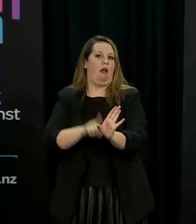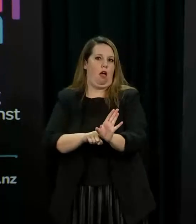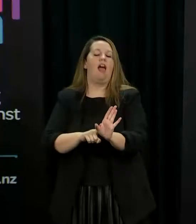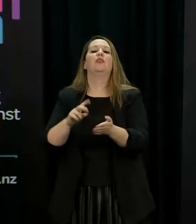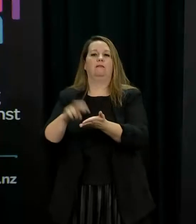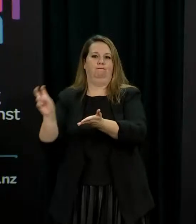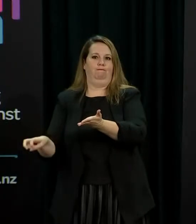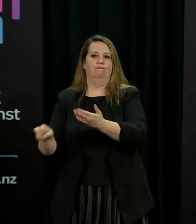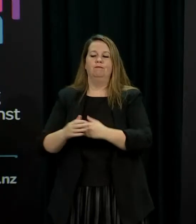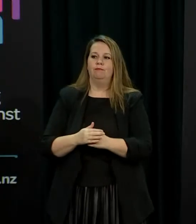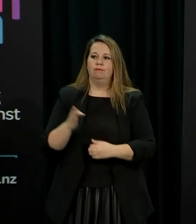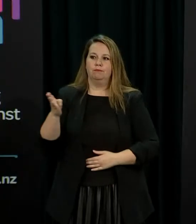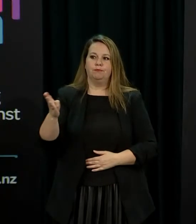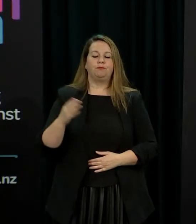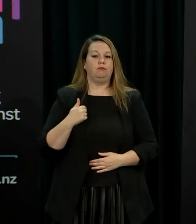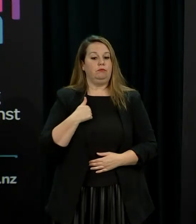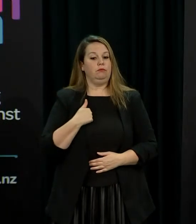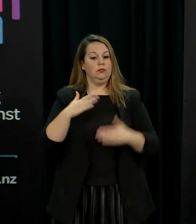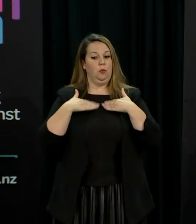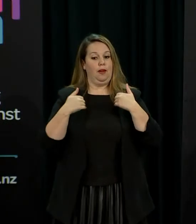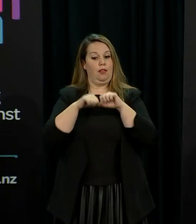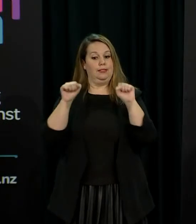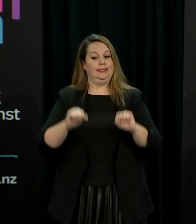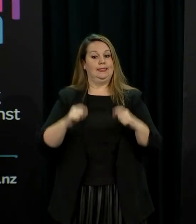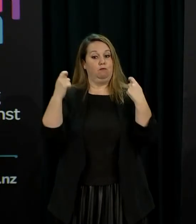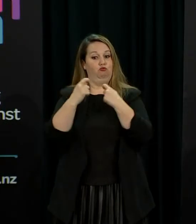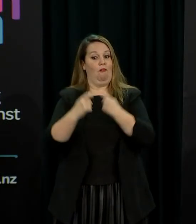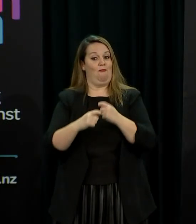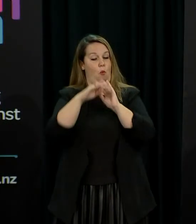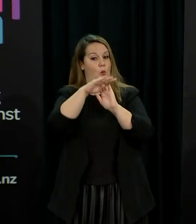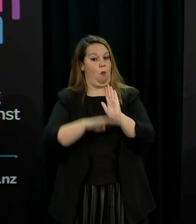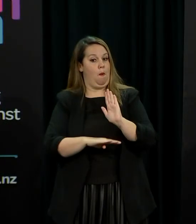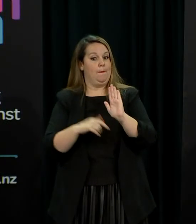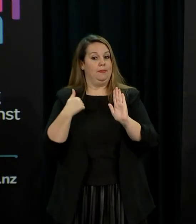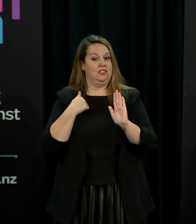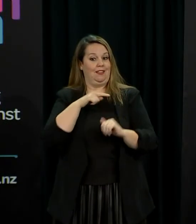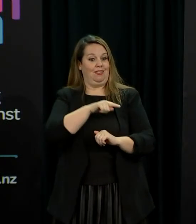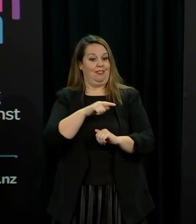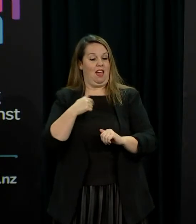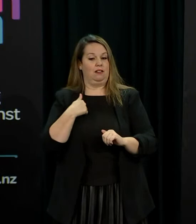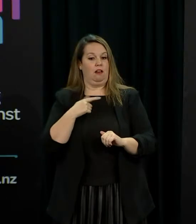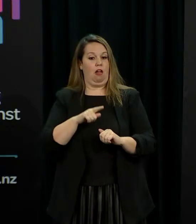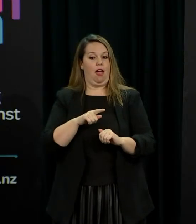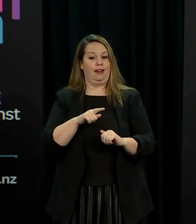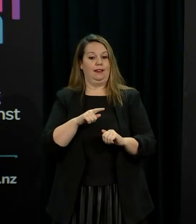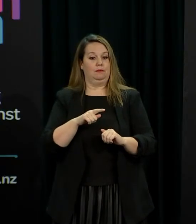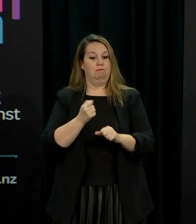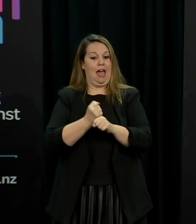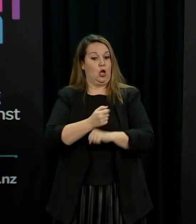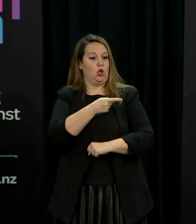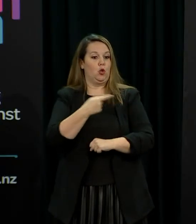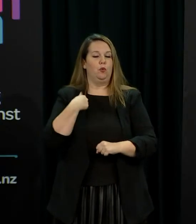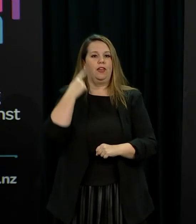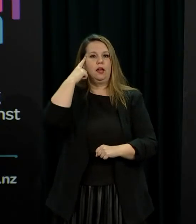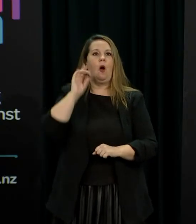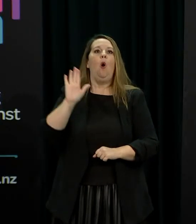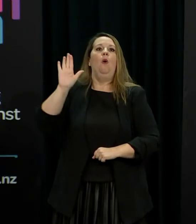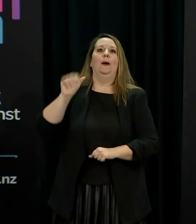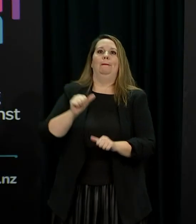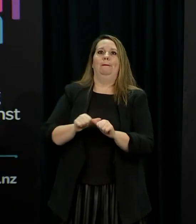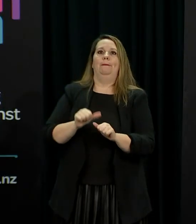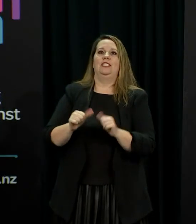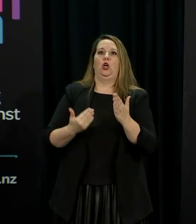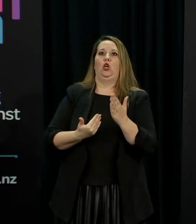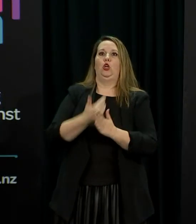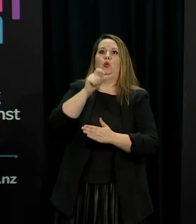Coming in actually prompt that decision, because it meant that someone new with fresh eyes could come in and take over that new system, I